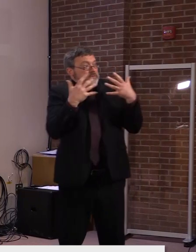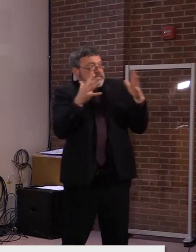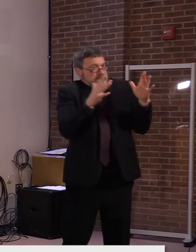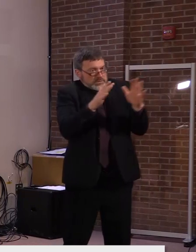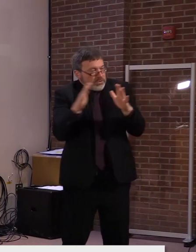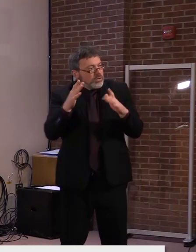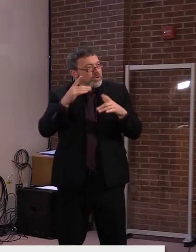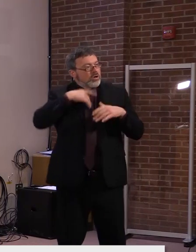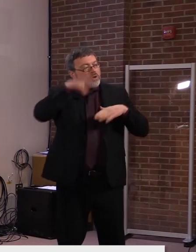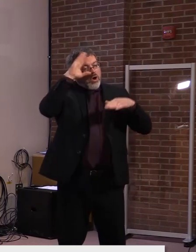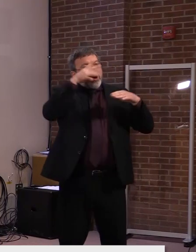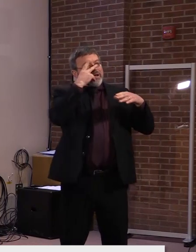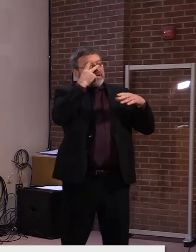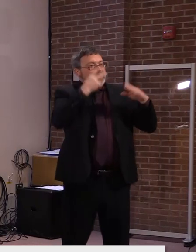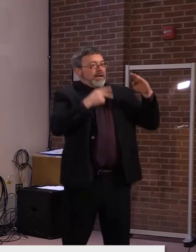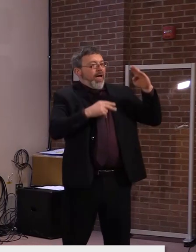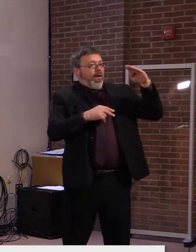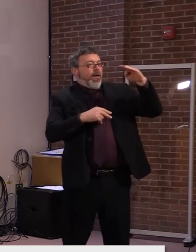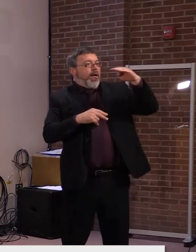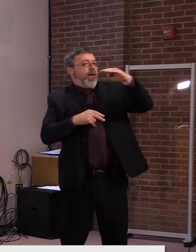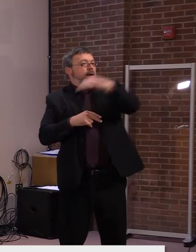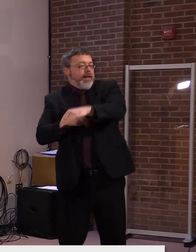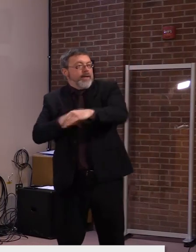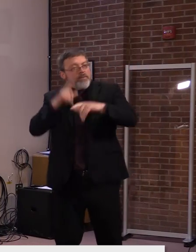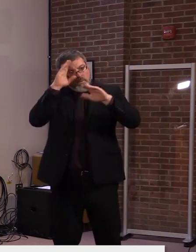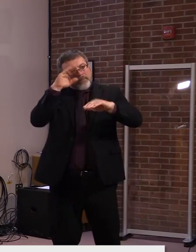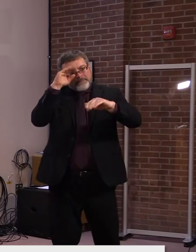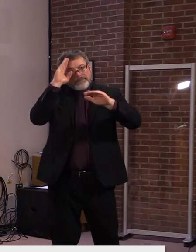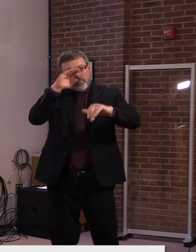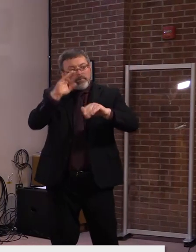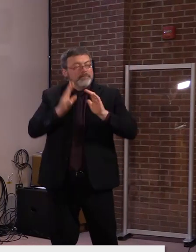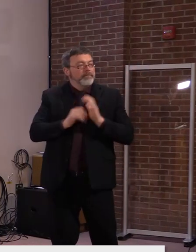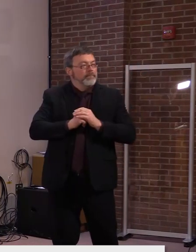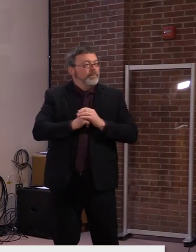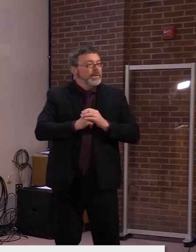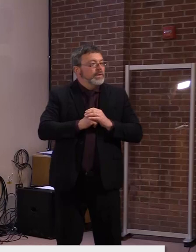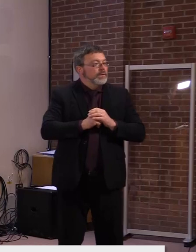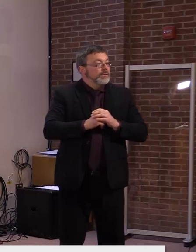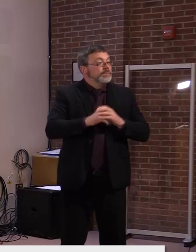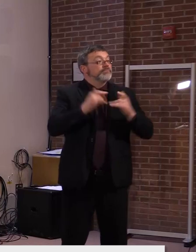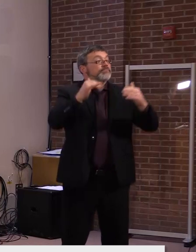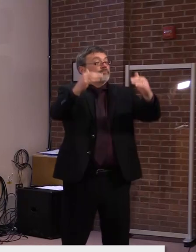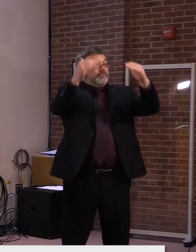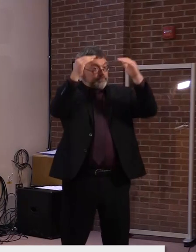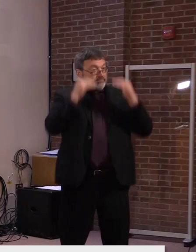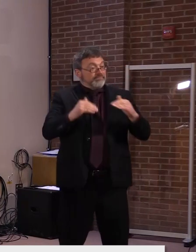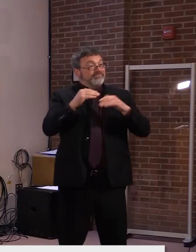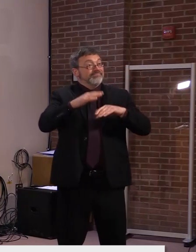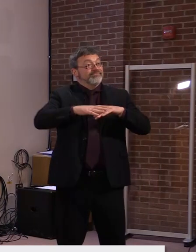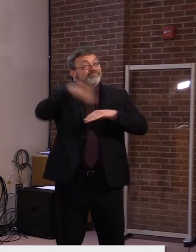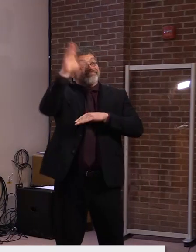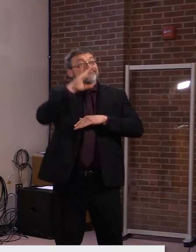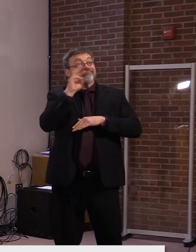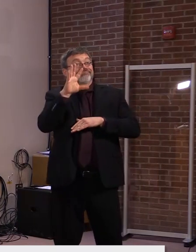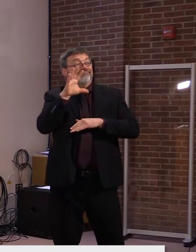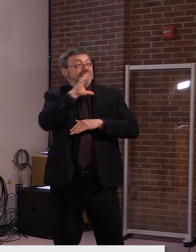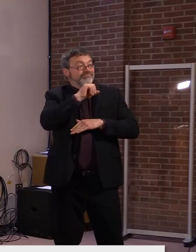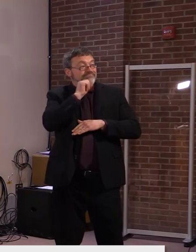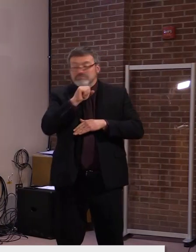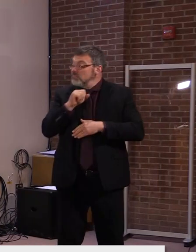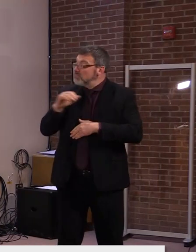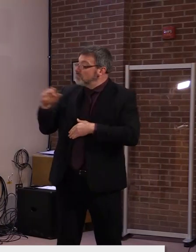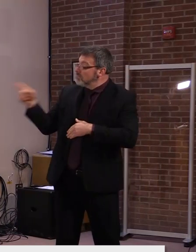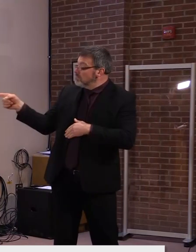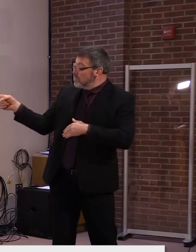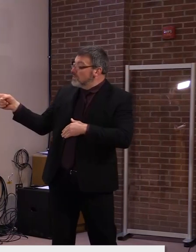Another important age group to take a look at is that 65 and older group. So you can see here over the last 7 days, the 65 and older cases have